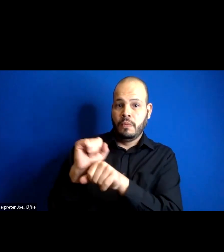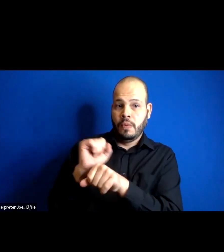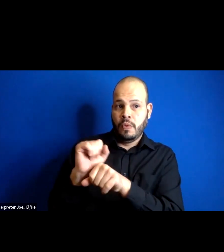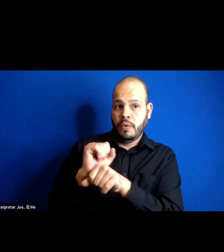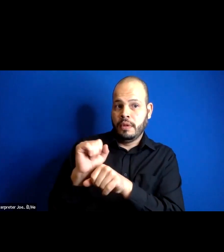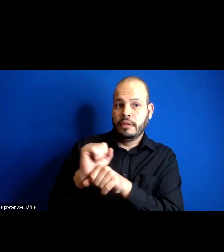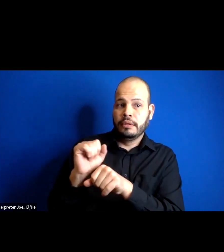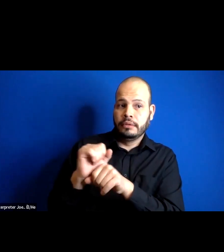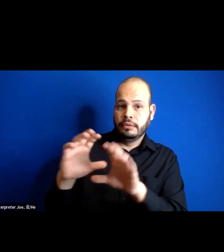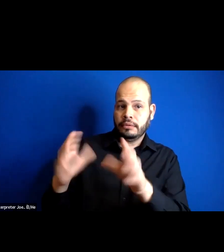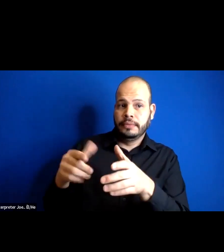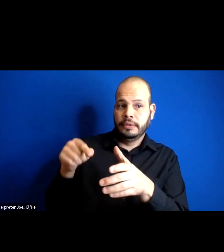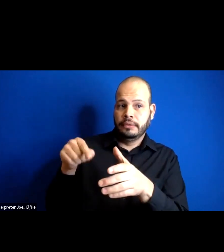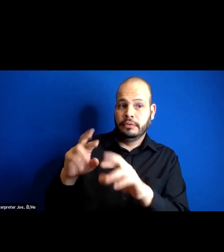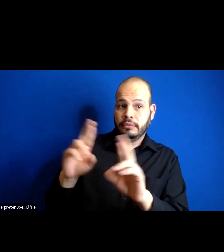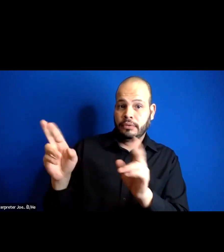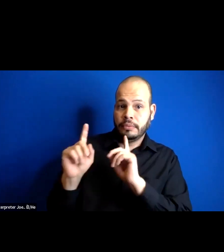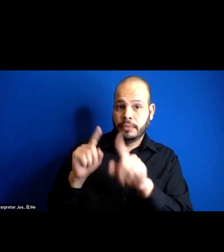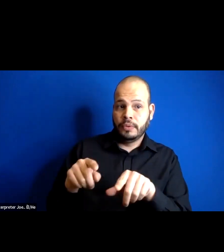give their report.